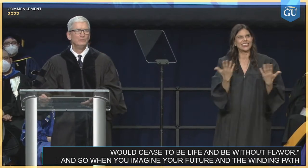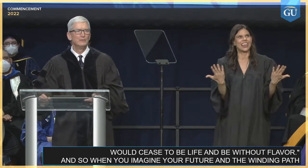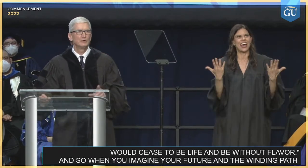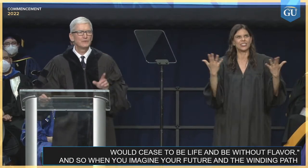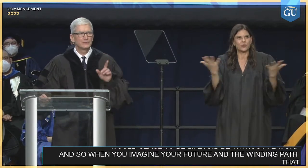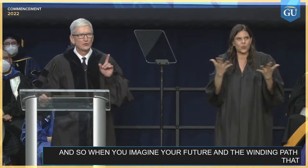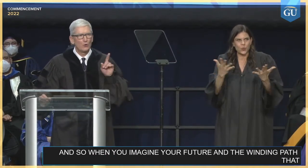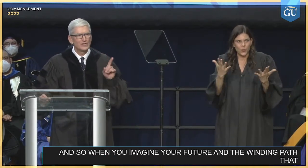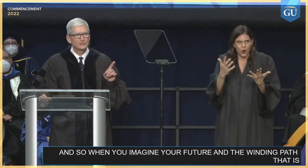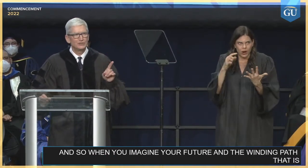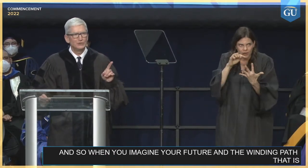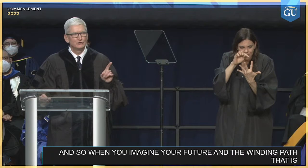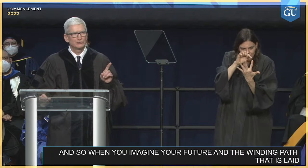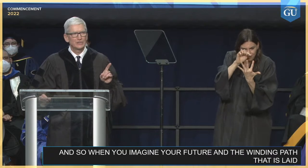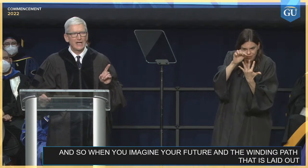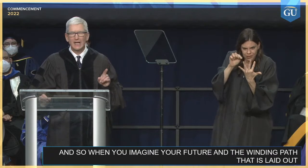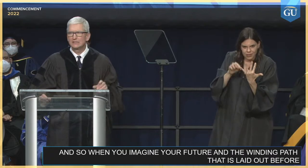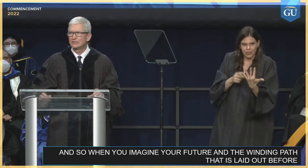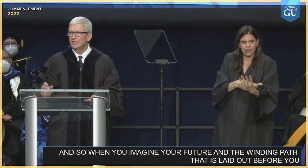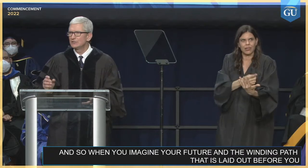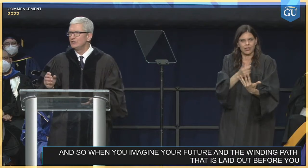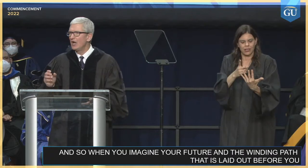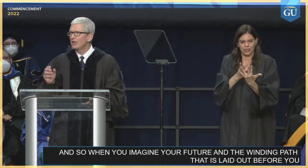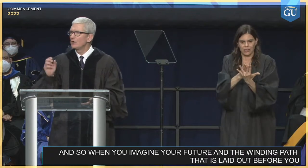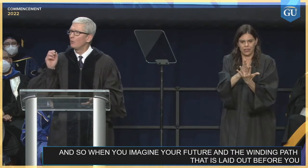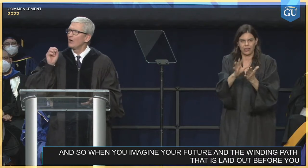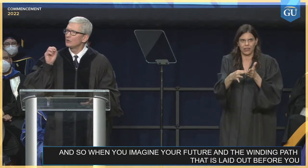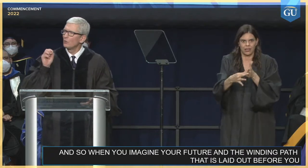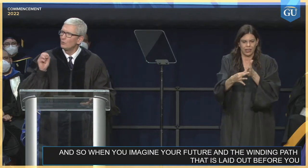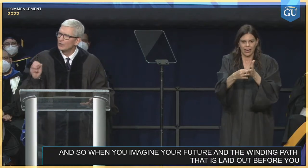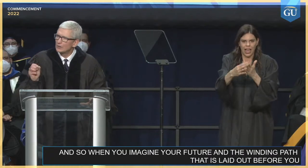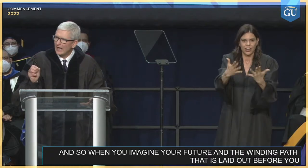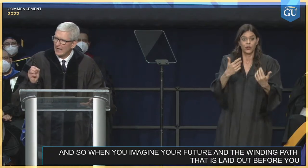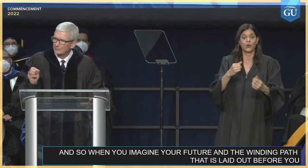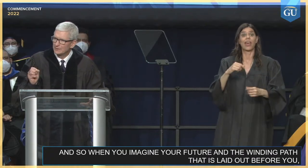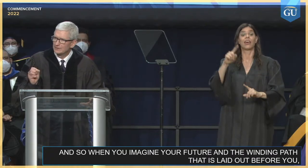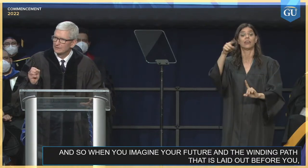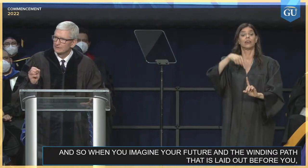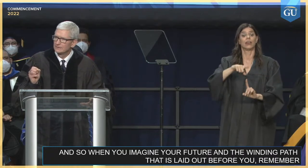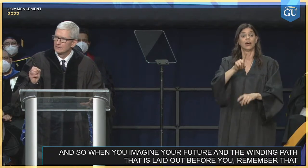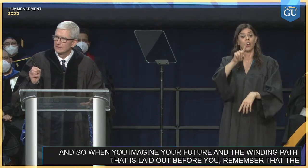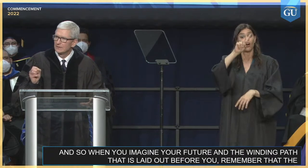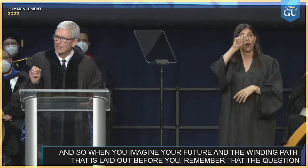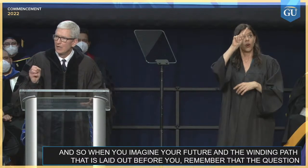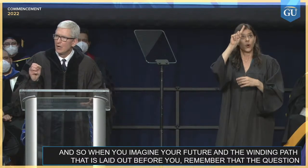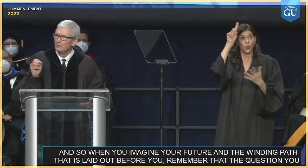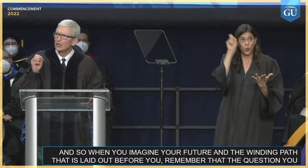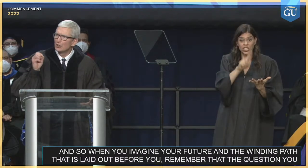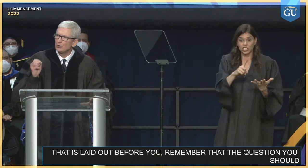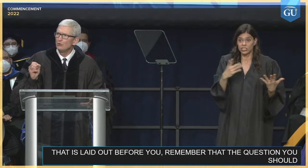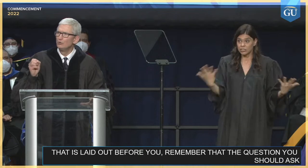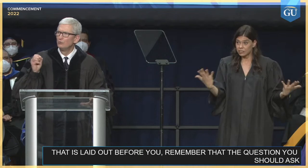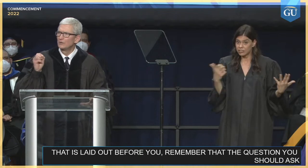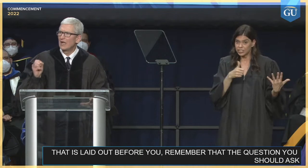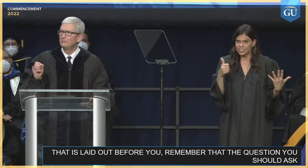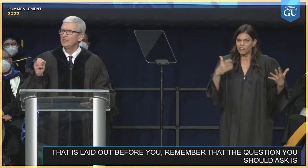remember that the question you should ask is not what will happen, but who will I be when